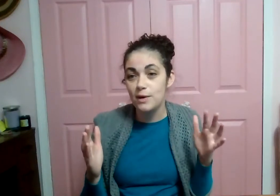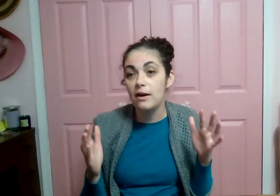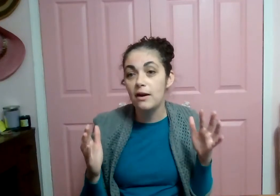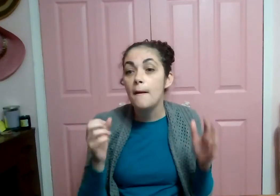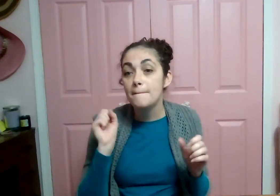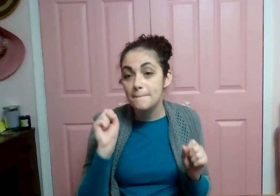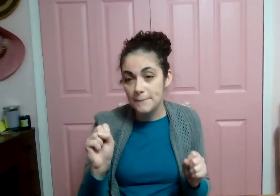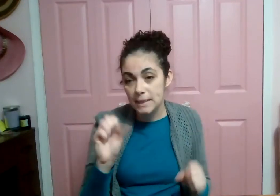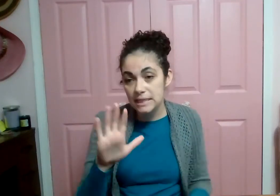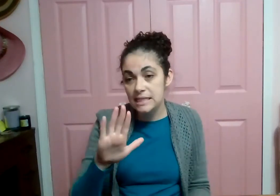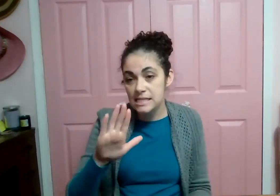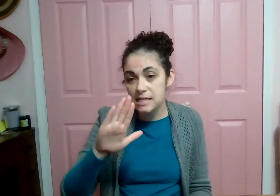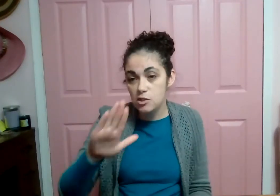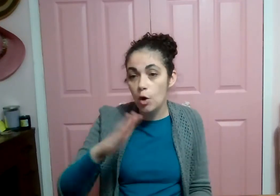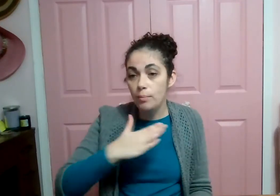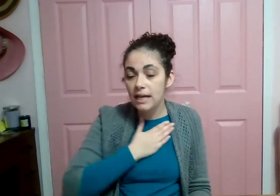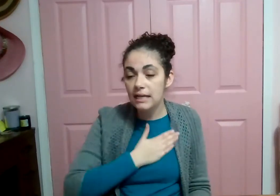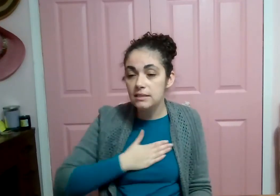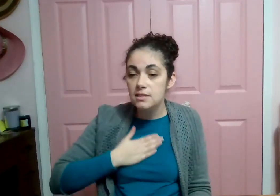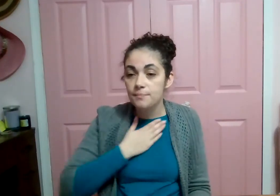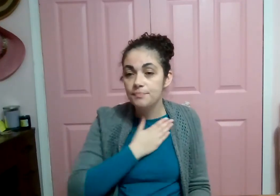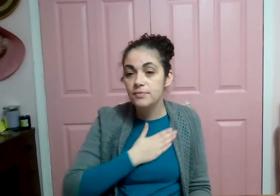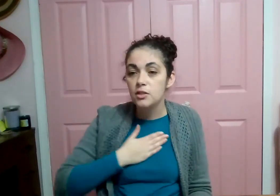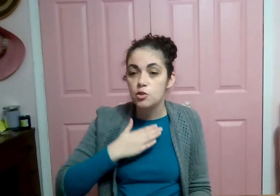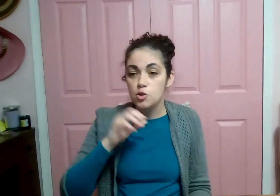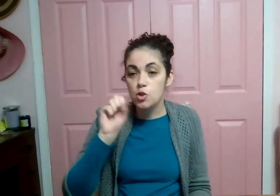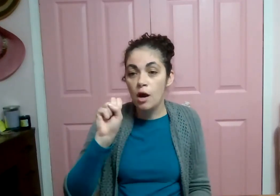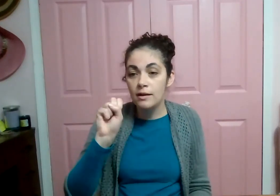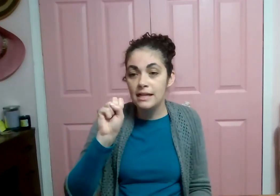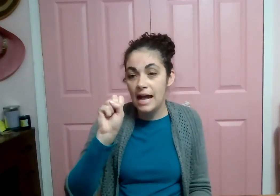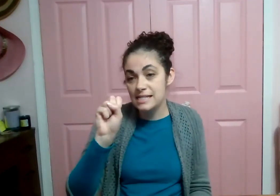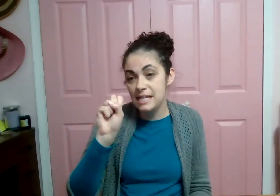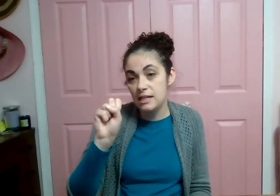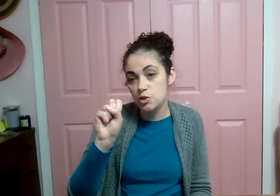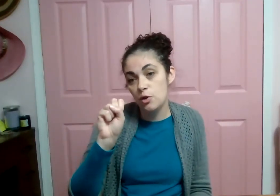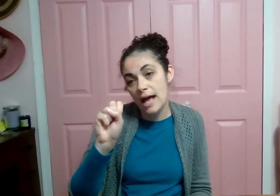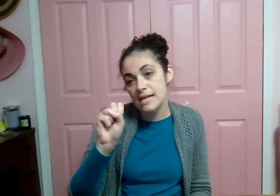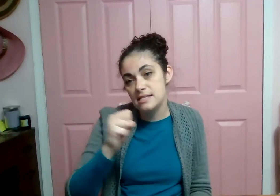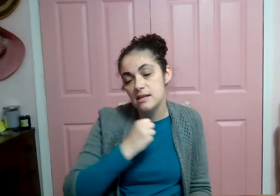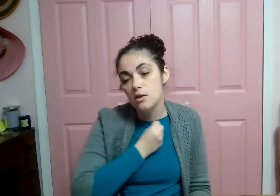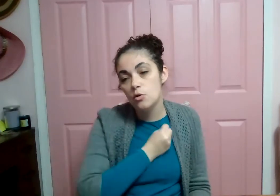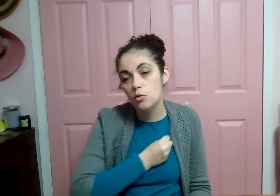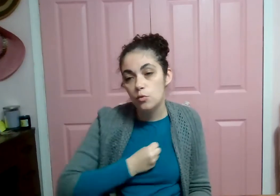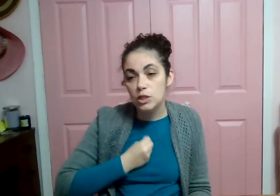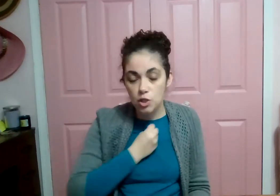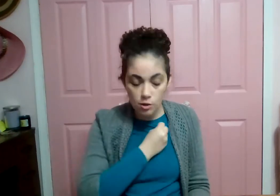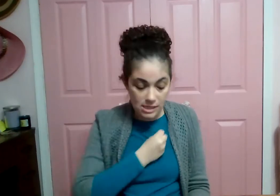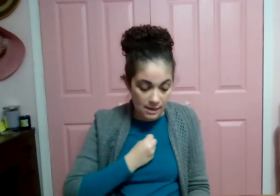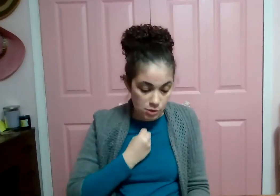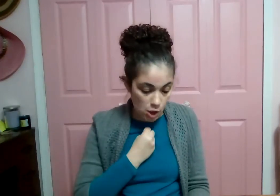where. Please is open hand. Sorry has the initial S, which goes I'm